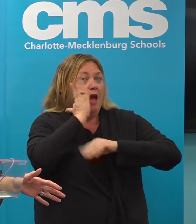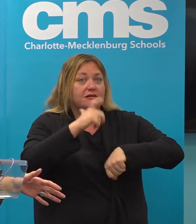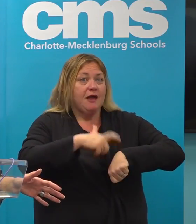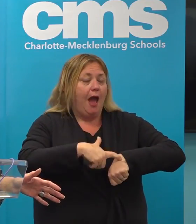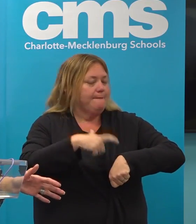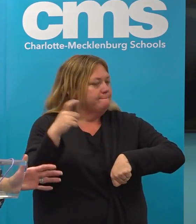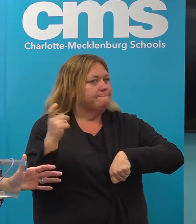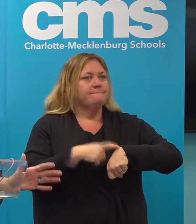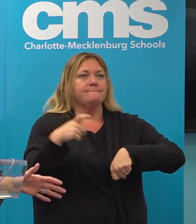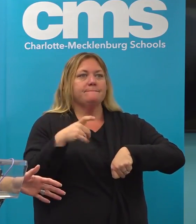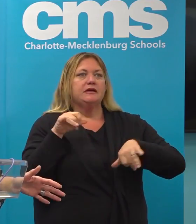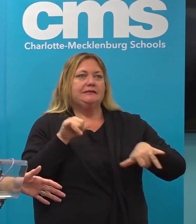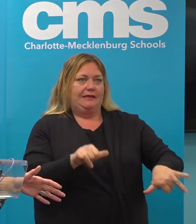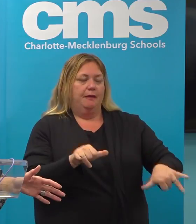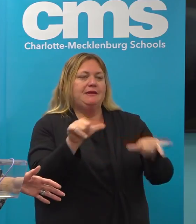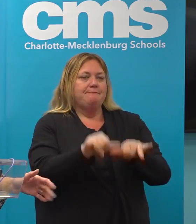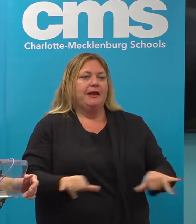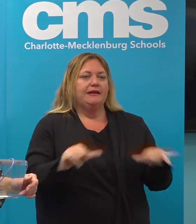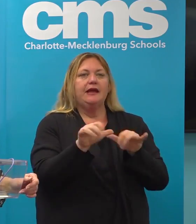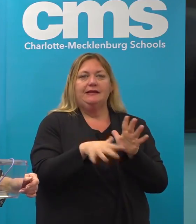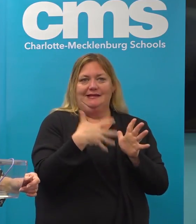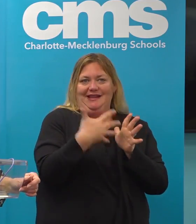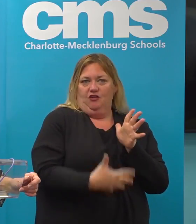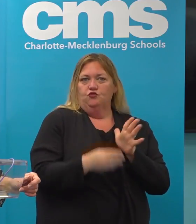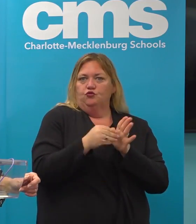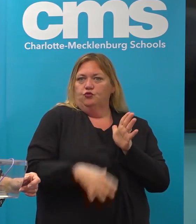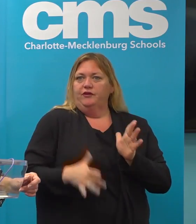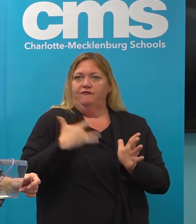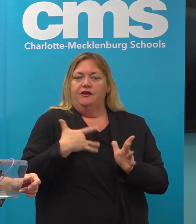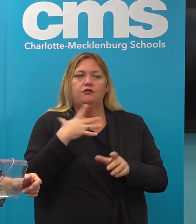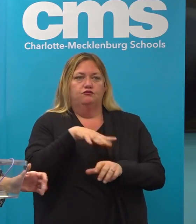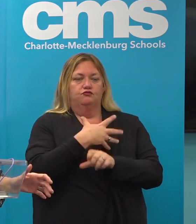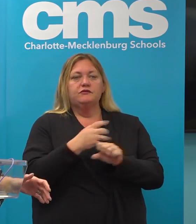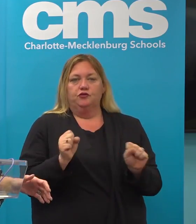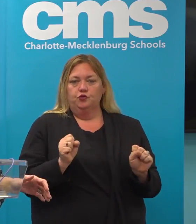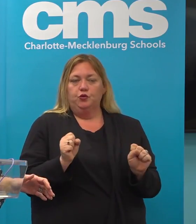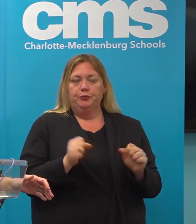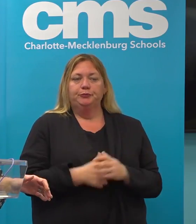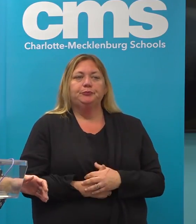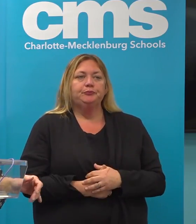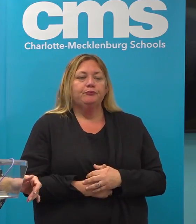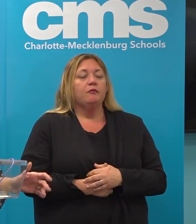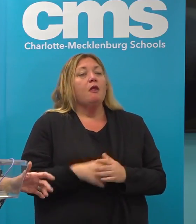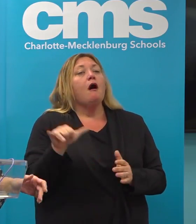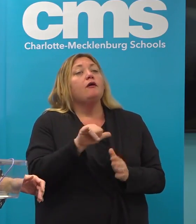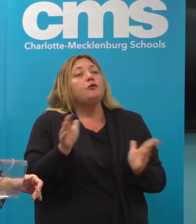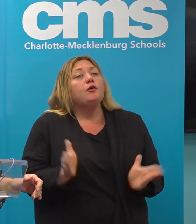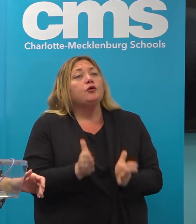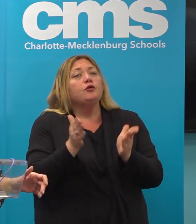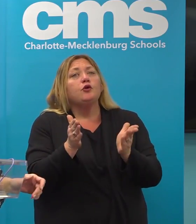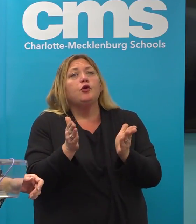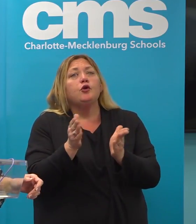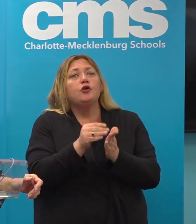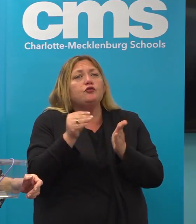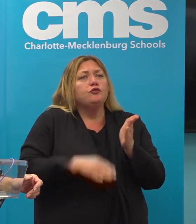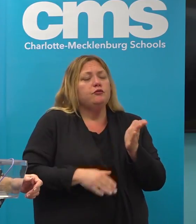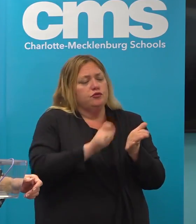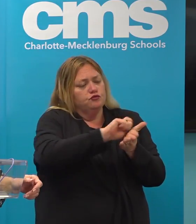is a certain time, try to maintain a schedule so that students feel secure. Also, encourage children to draw,